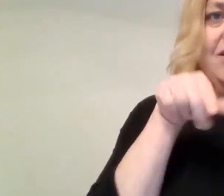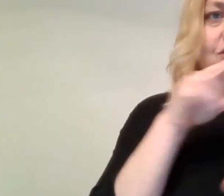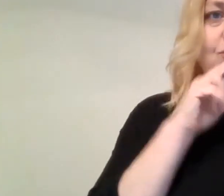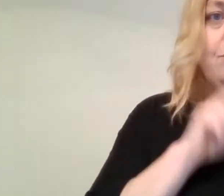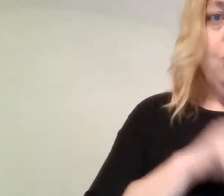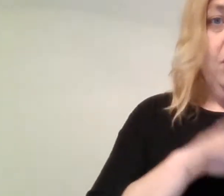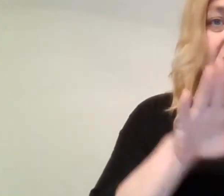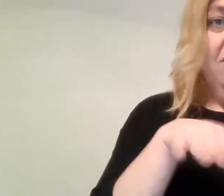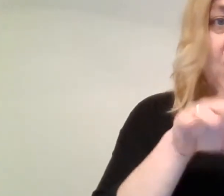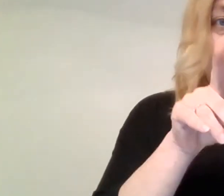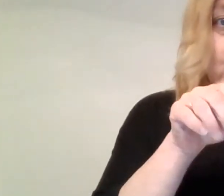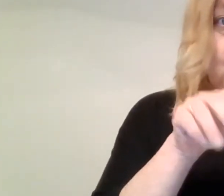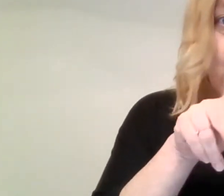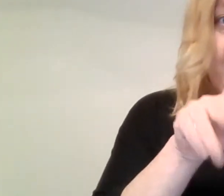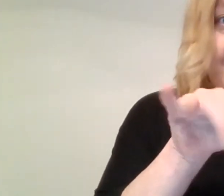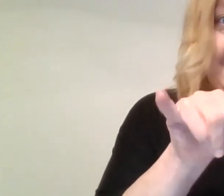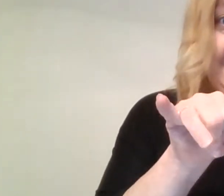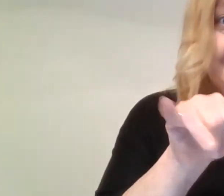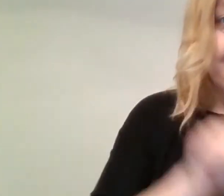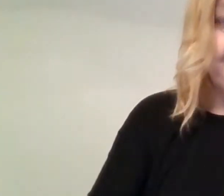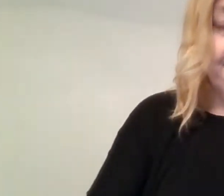Dorothy?